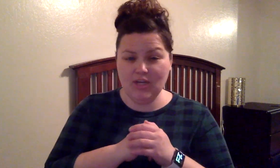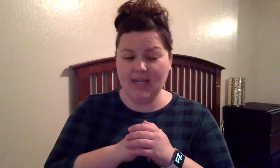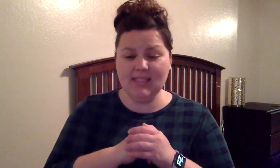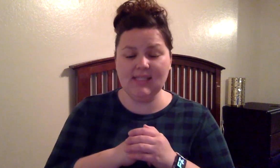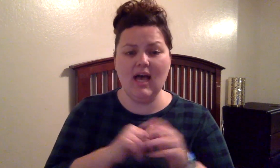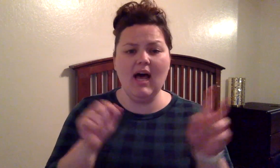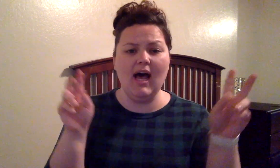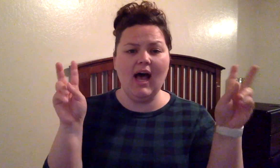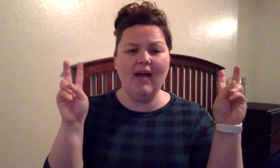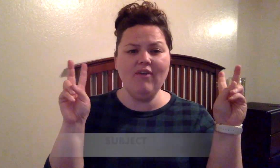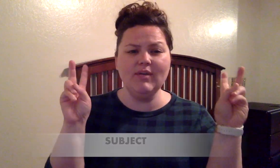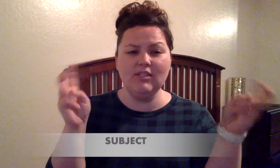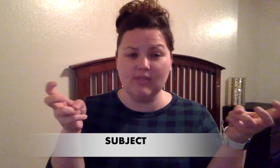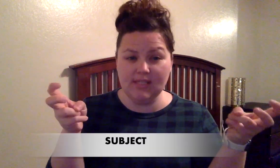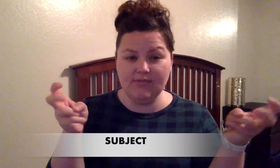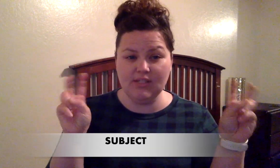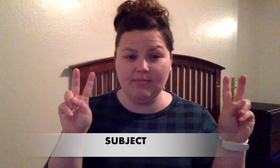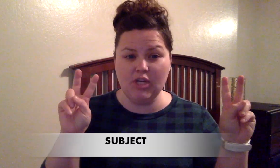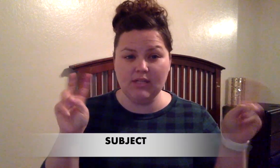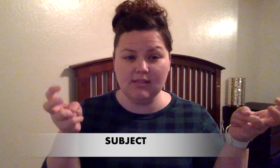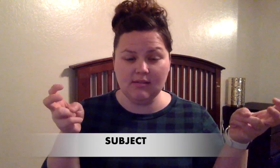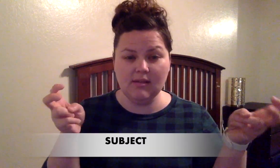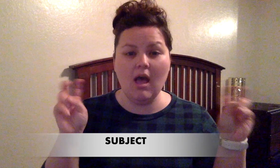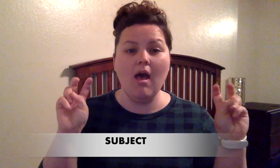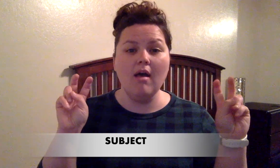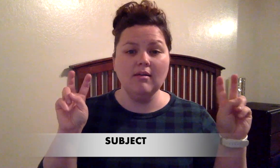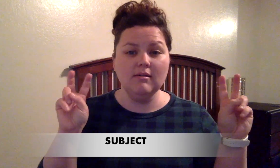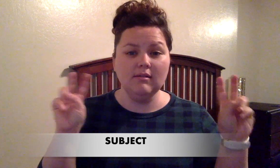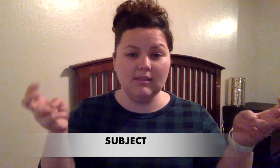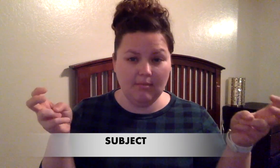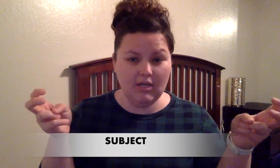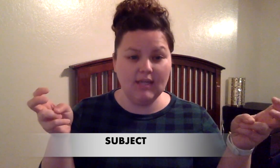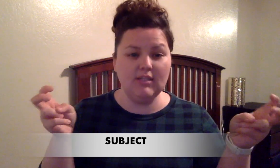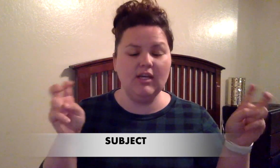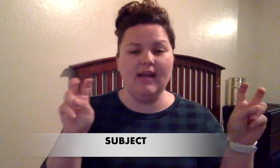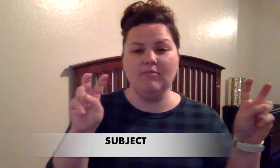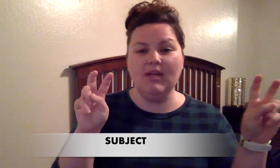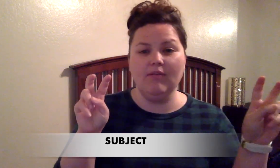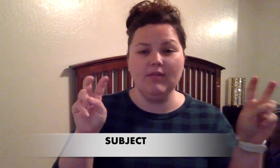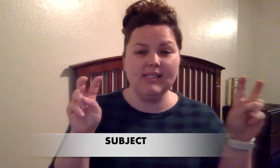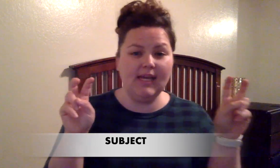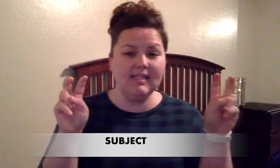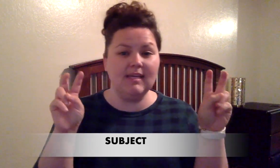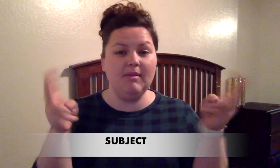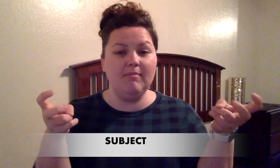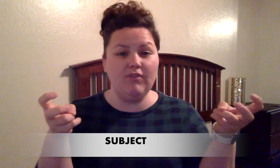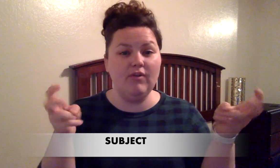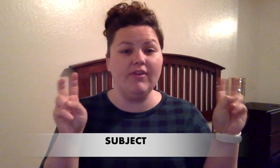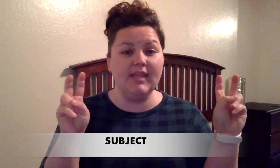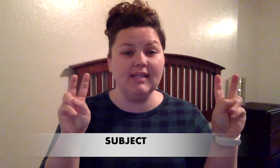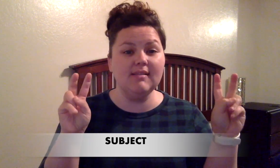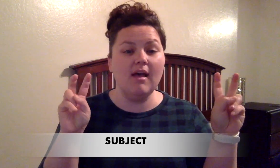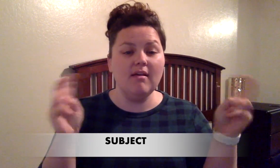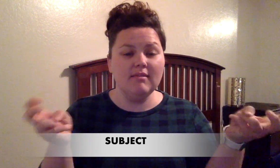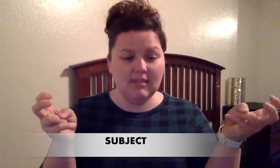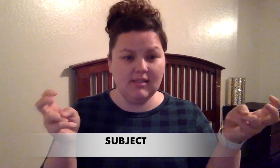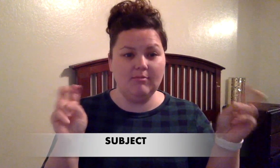Subjects. I've always used this for subjects. Subject, you kind of have to be careful with the sign because it can mean a few different things.